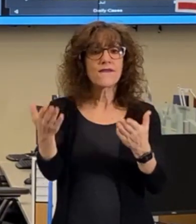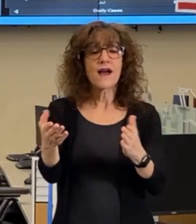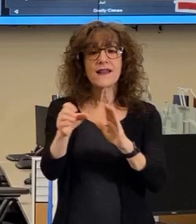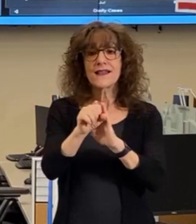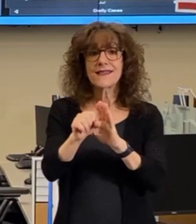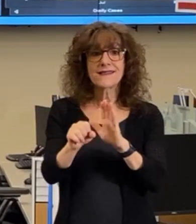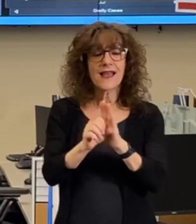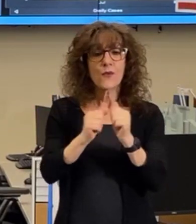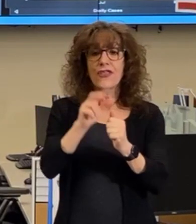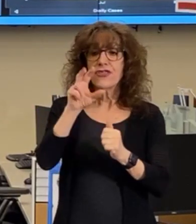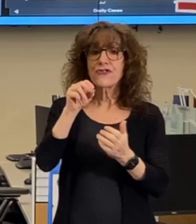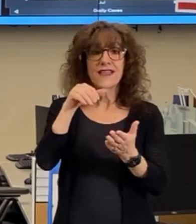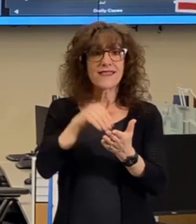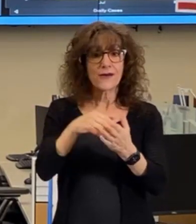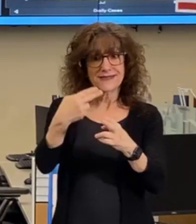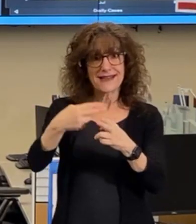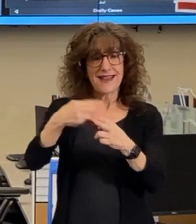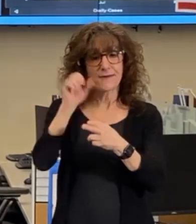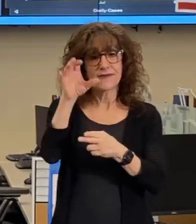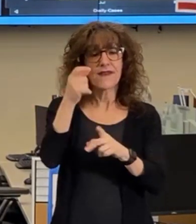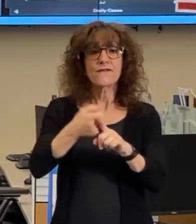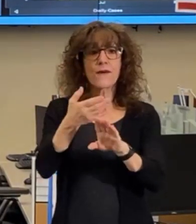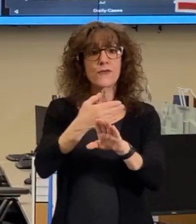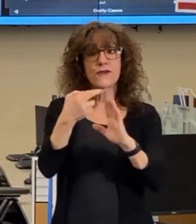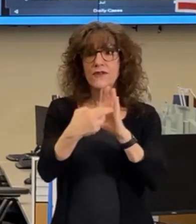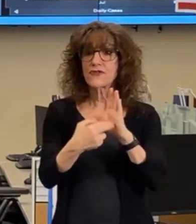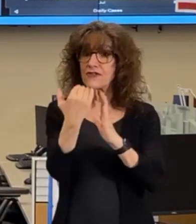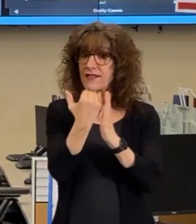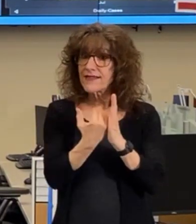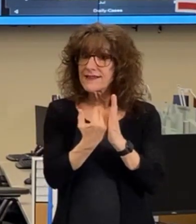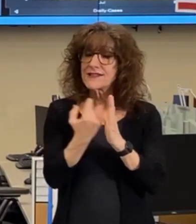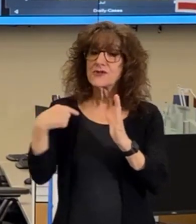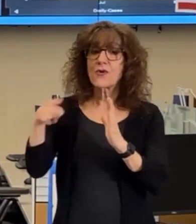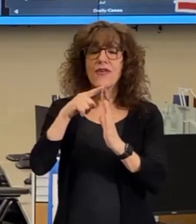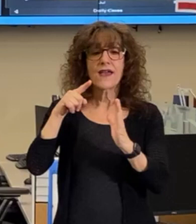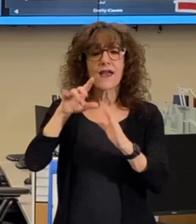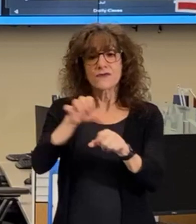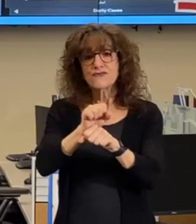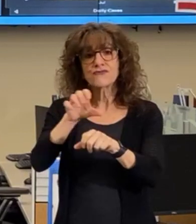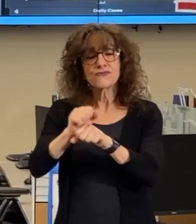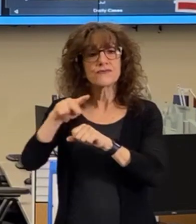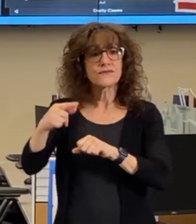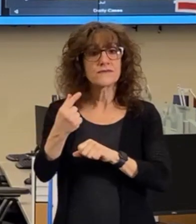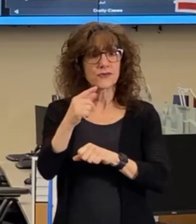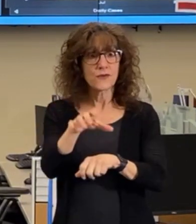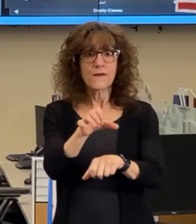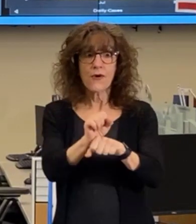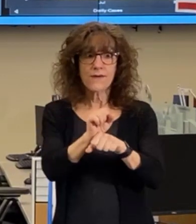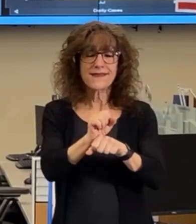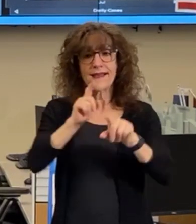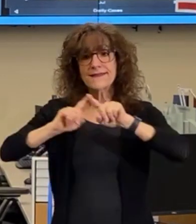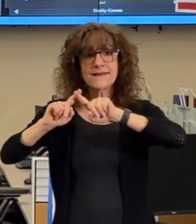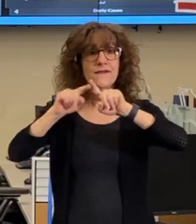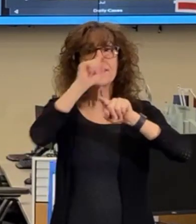state with 30,000 names from our pre-registration list so that they can begin to book Prince Georgians into appointments at